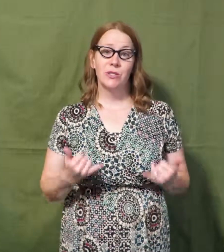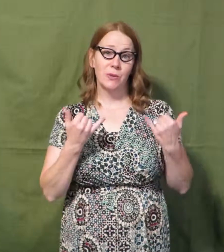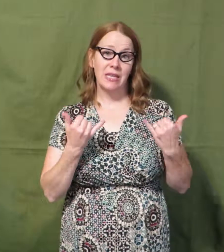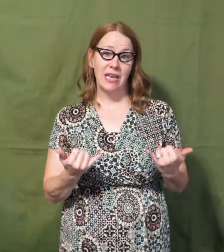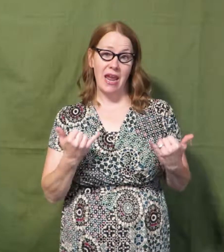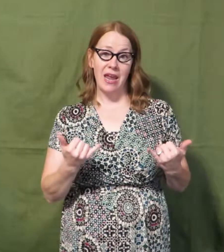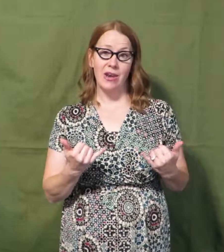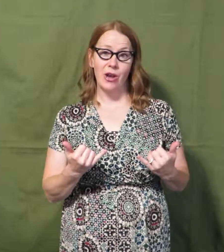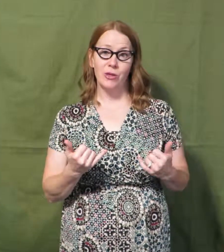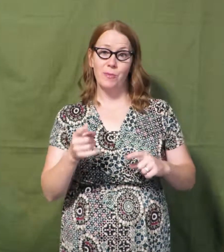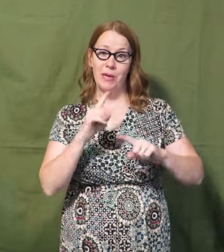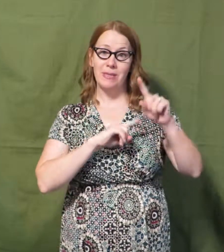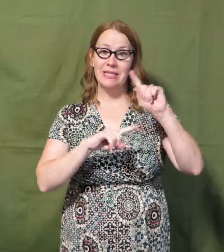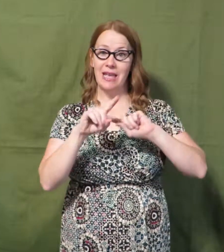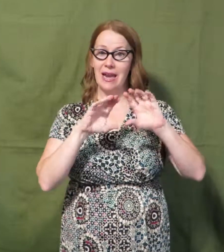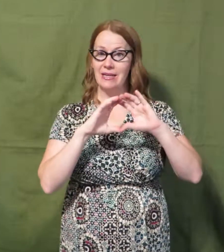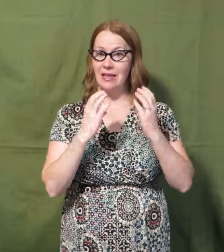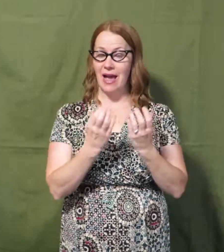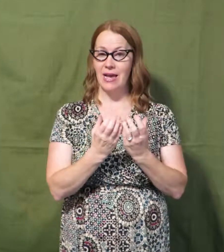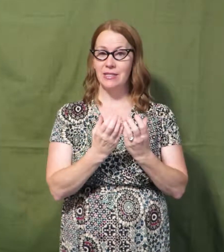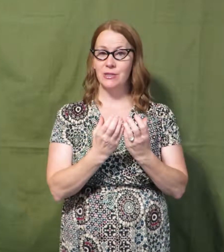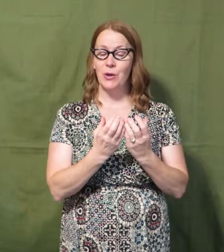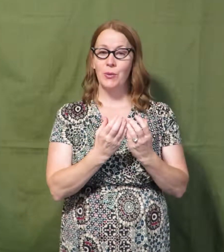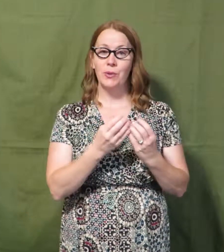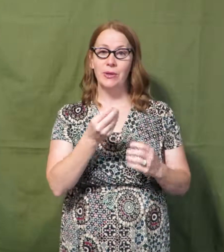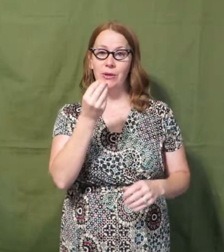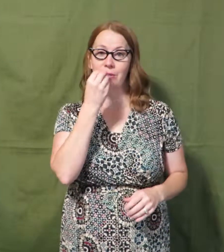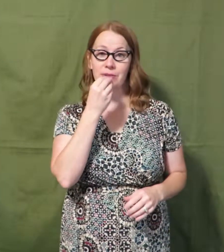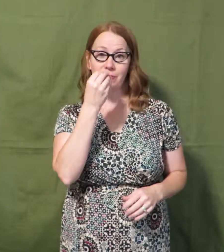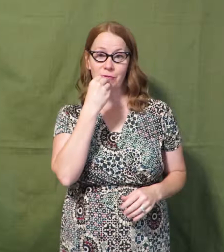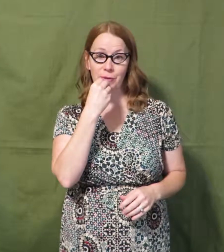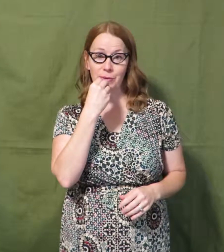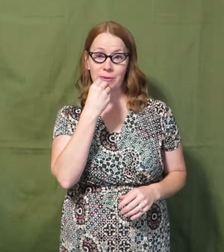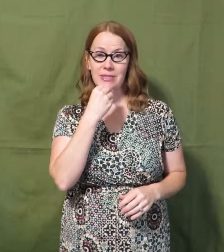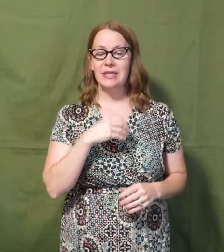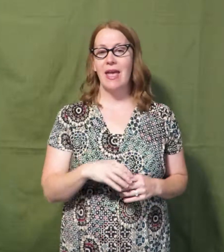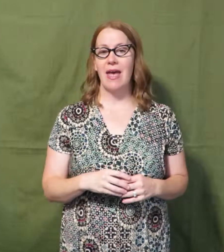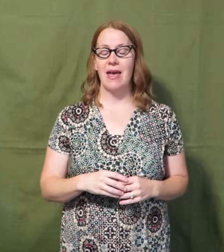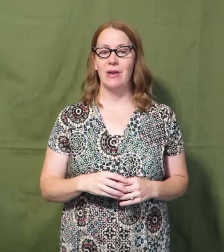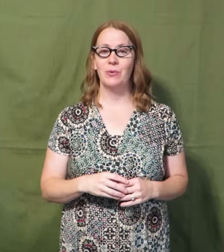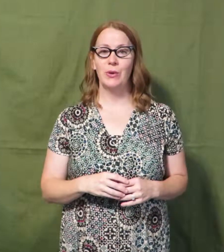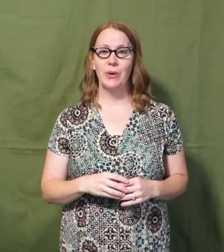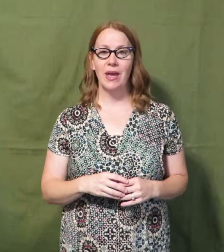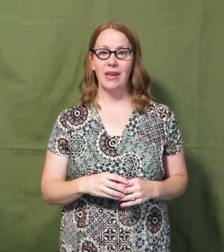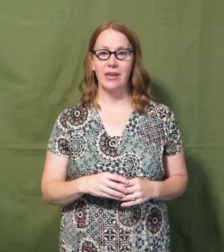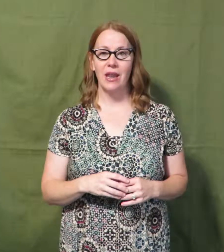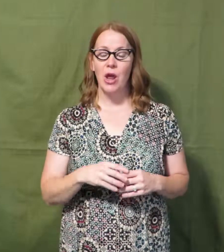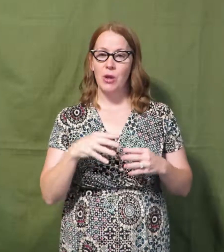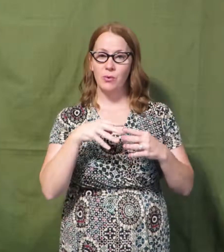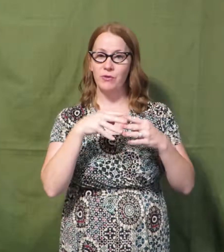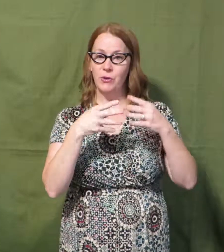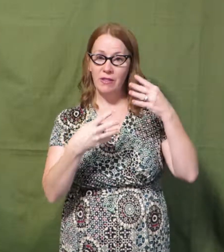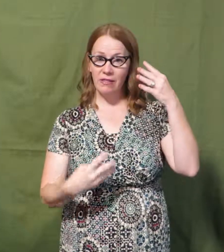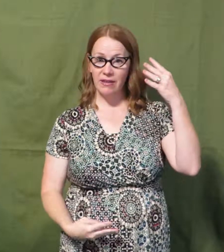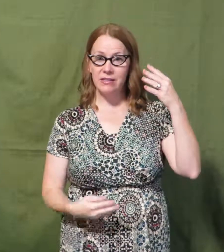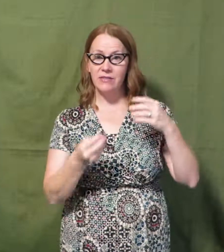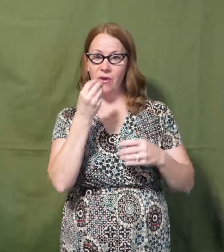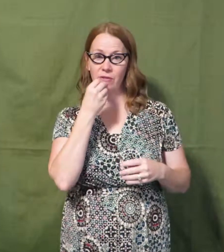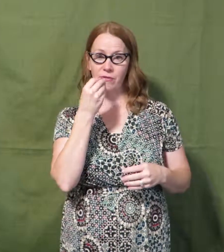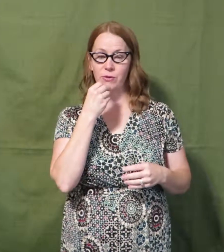So today in our little baby sign class, we learned some foods, and we'll go ahead and review the list of all the foods.